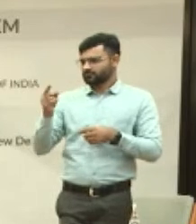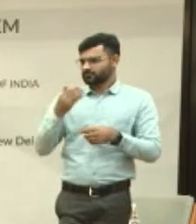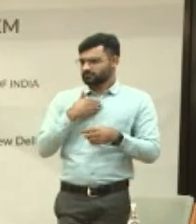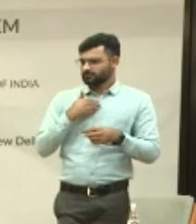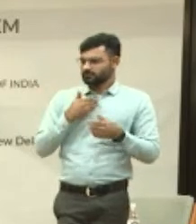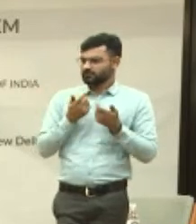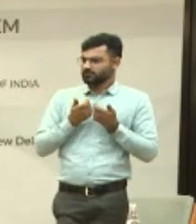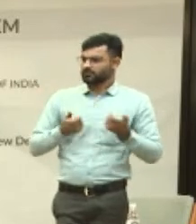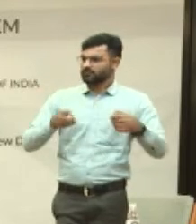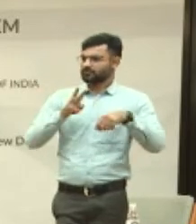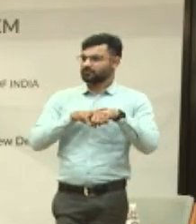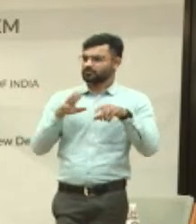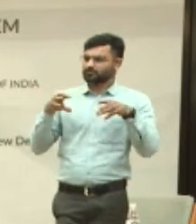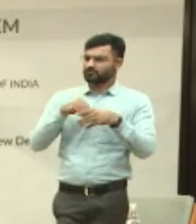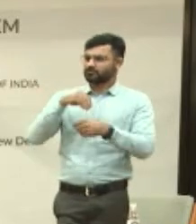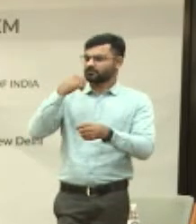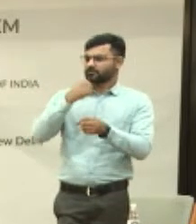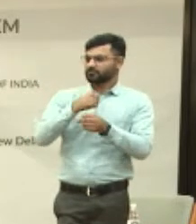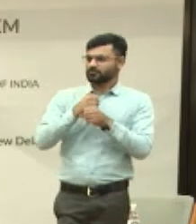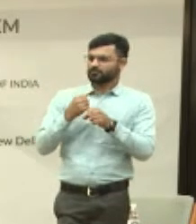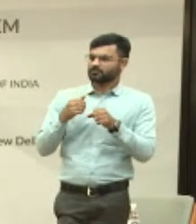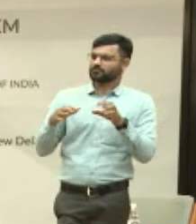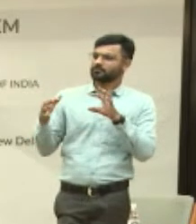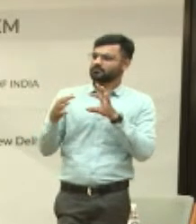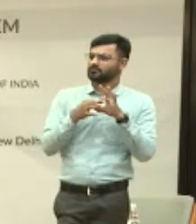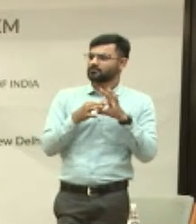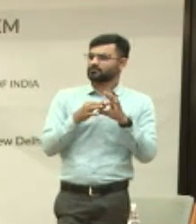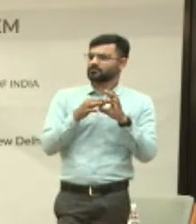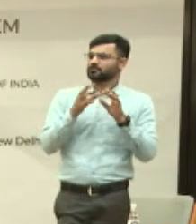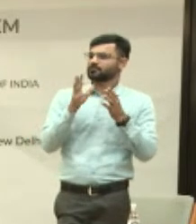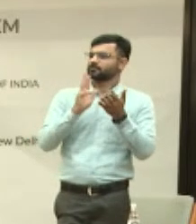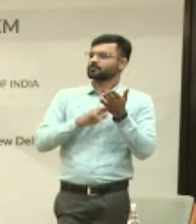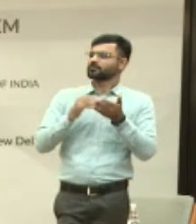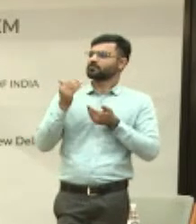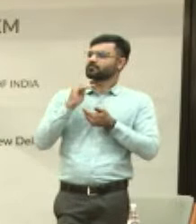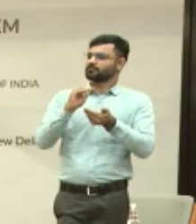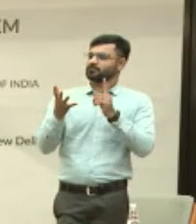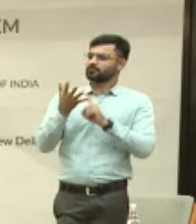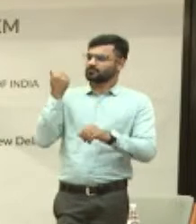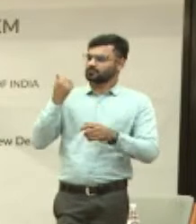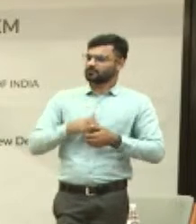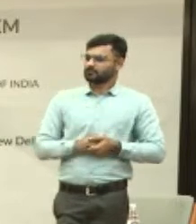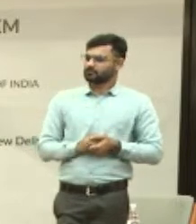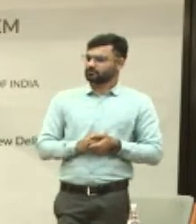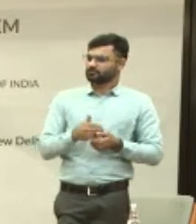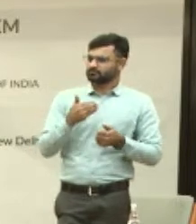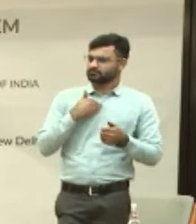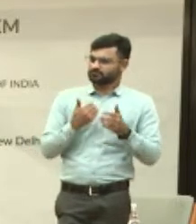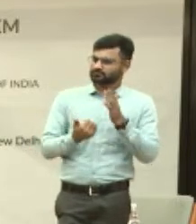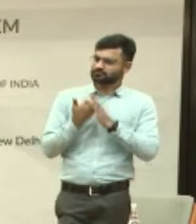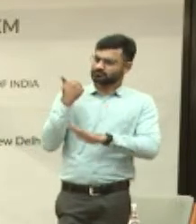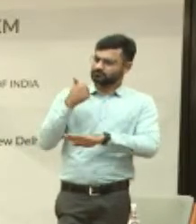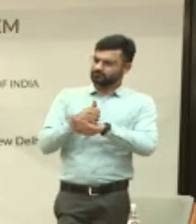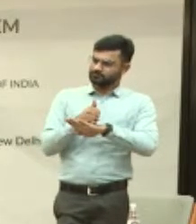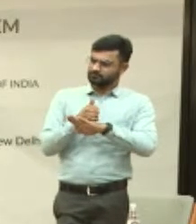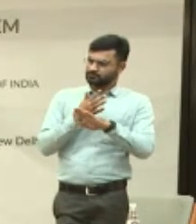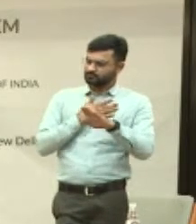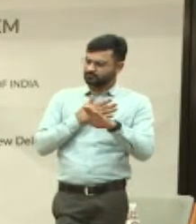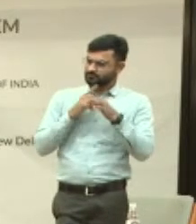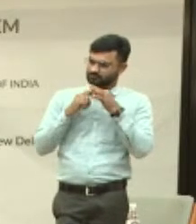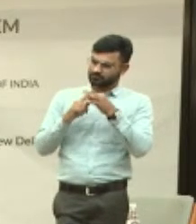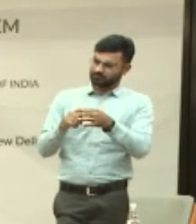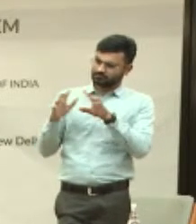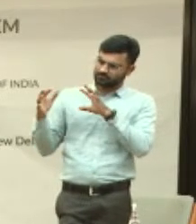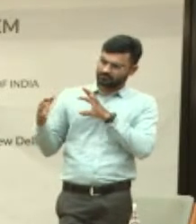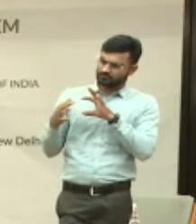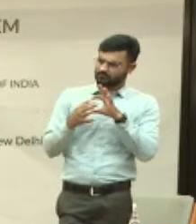with humility, I want to say Government of India conferred Padma Shri on me. Since I'm Pandav, my question is